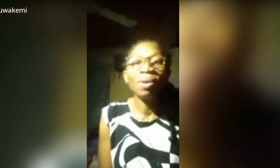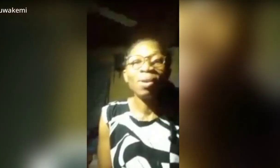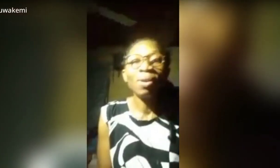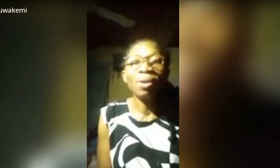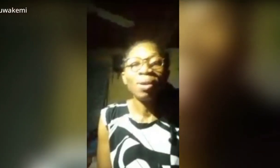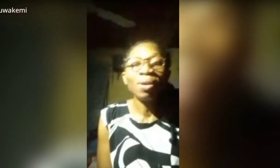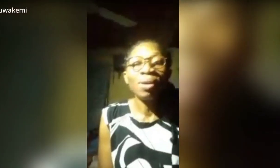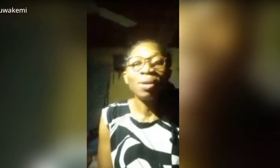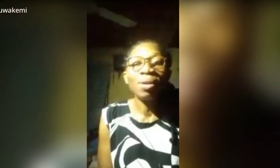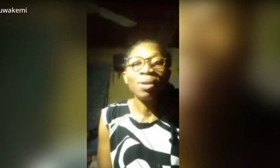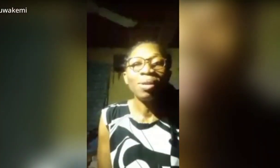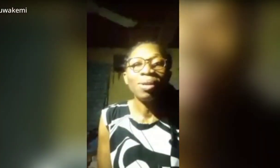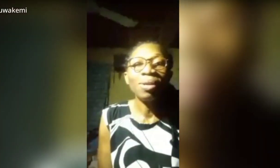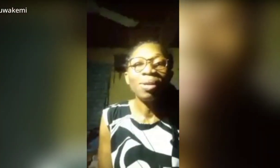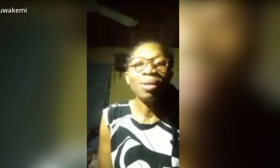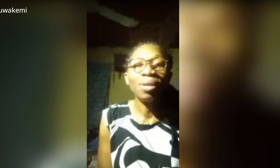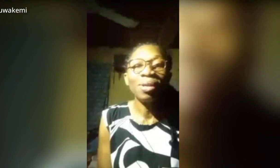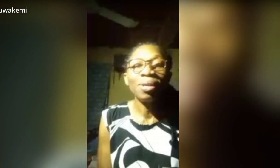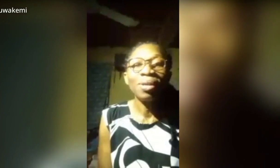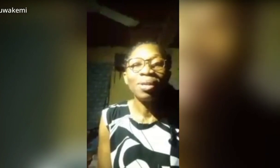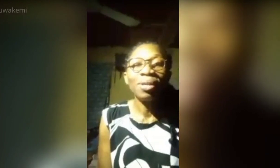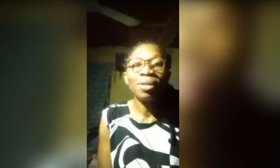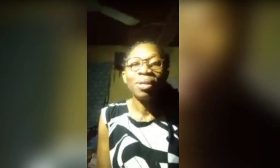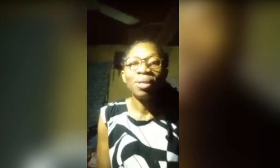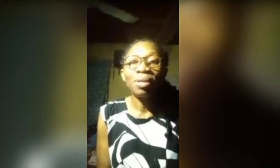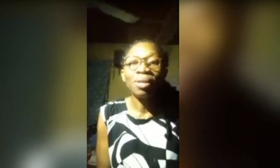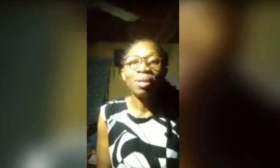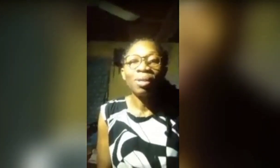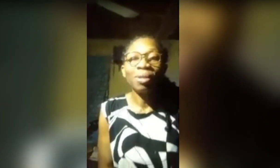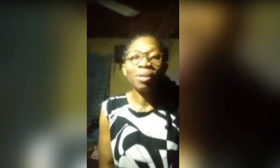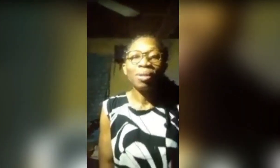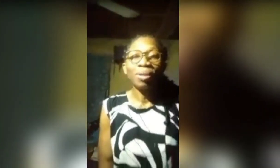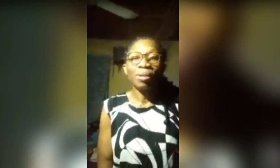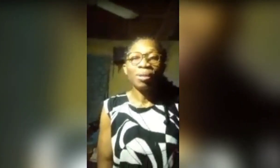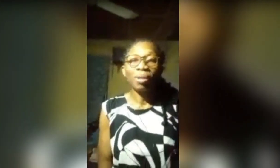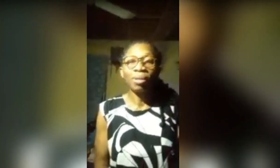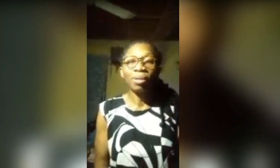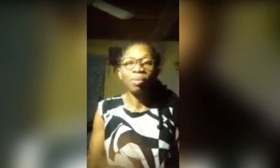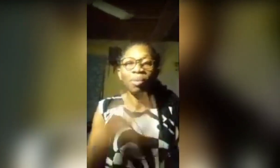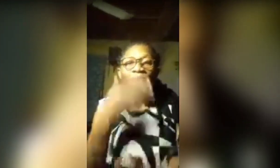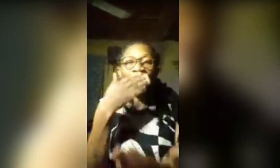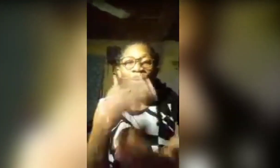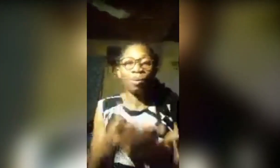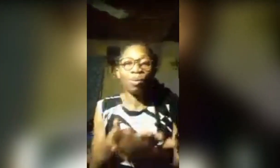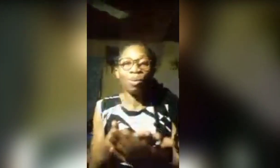I can hear you. All right. Please sign good morning.